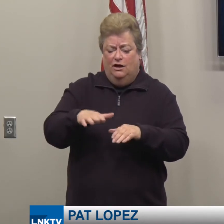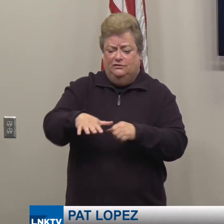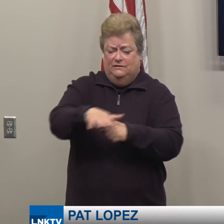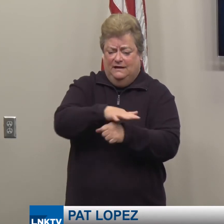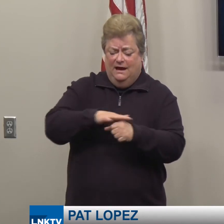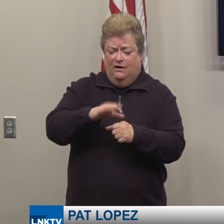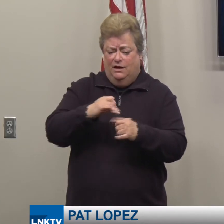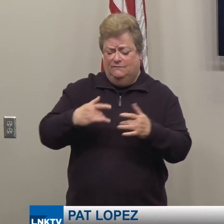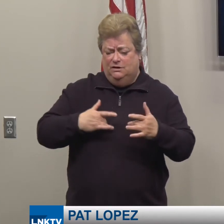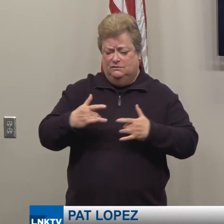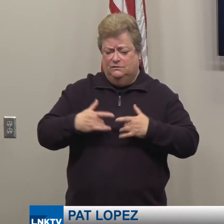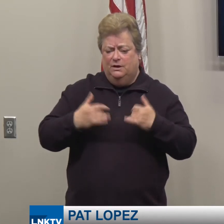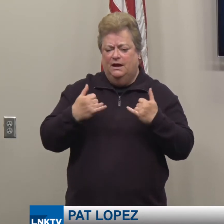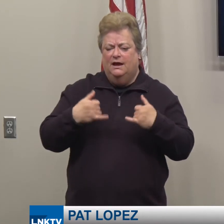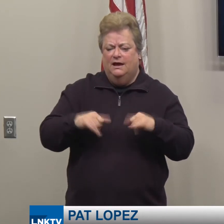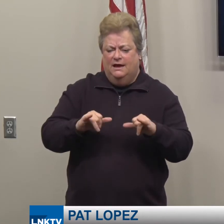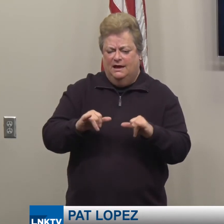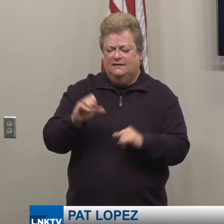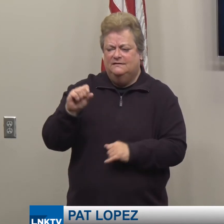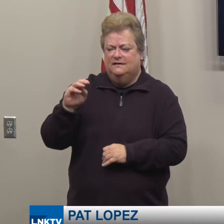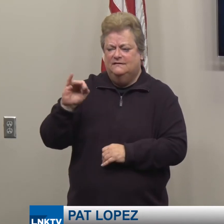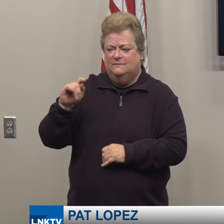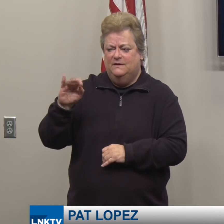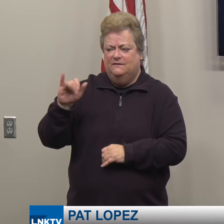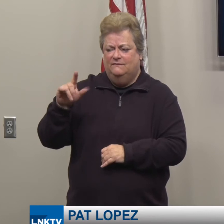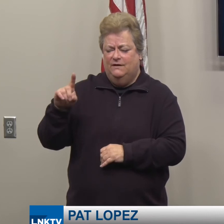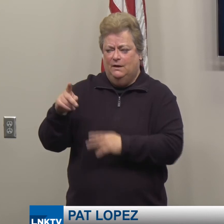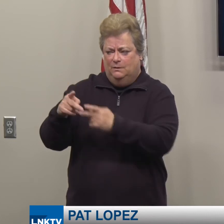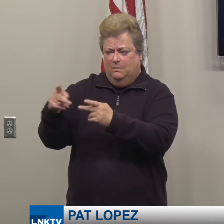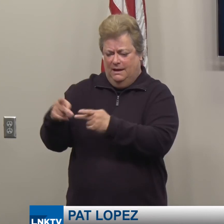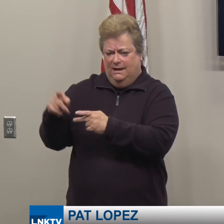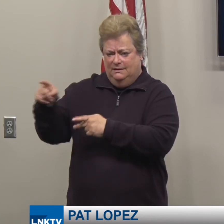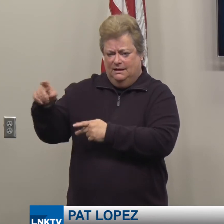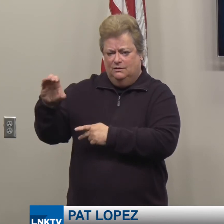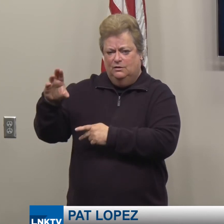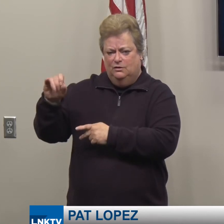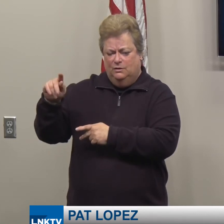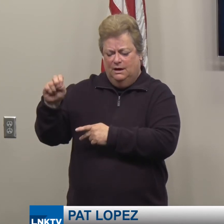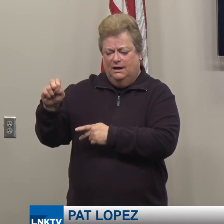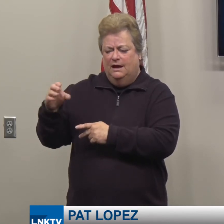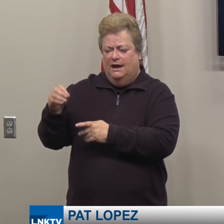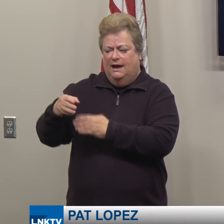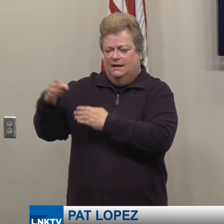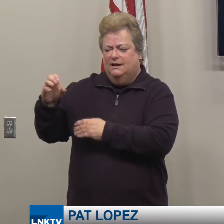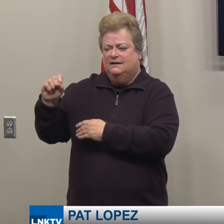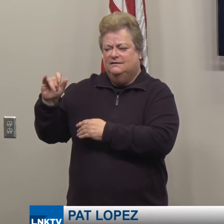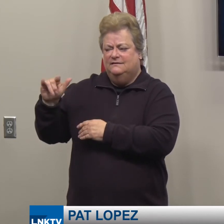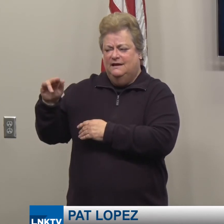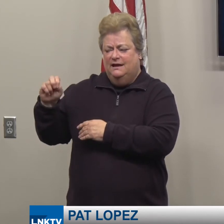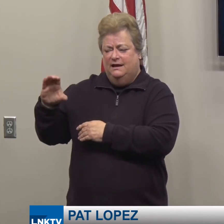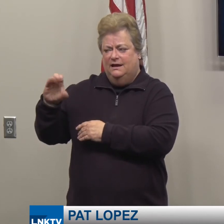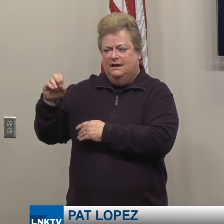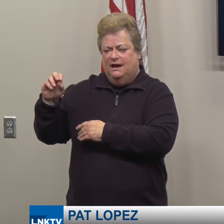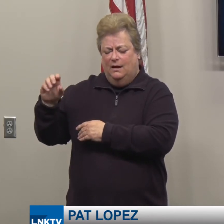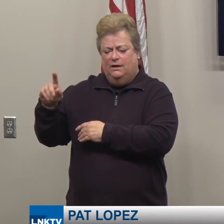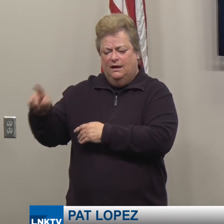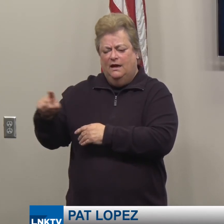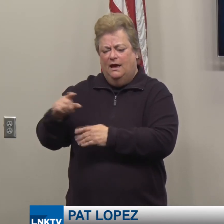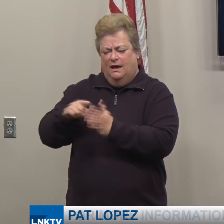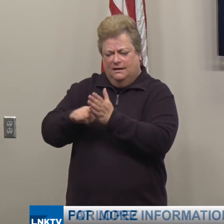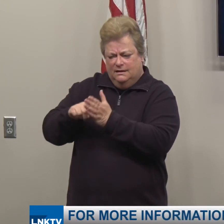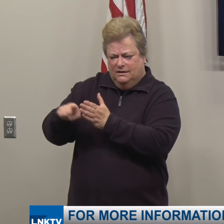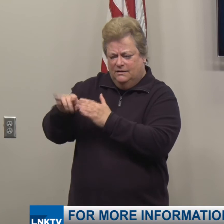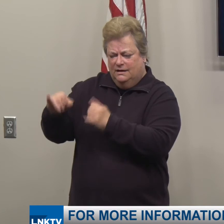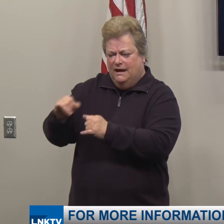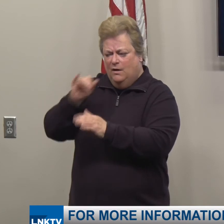of concern remains the Smithfield plant in Crete in the neighboring Saline County. Our contact tracers investigations have